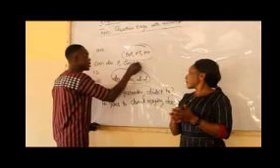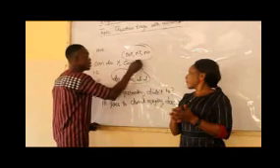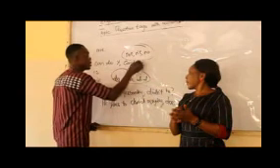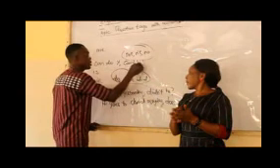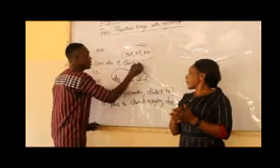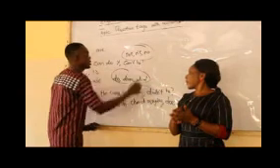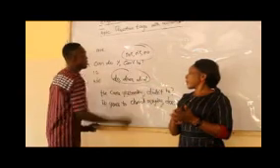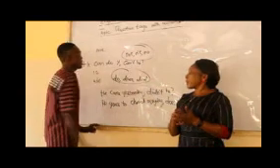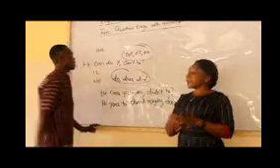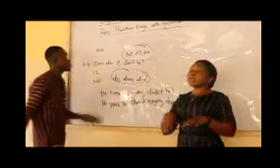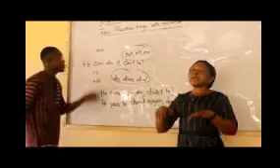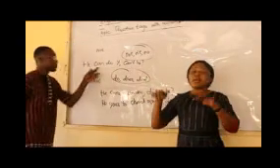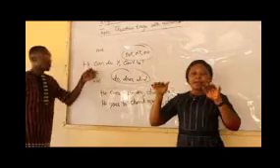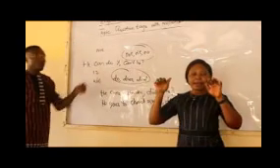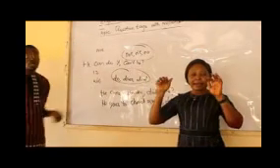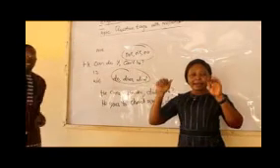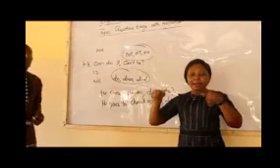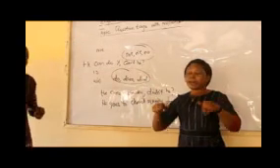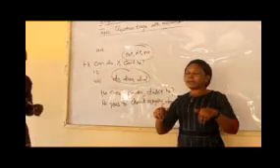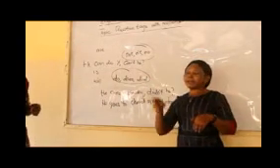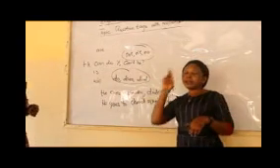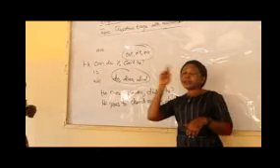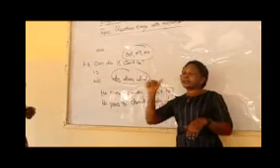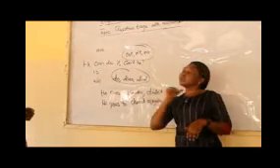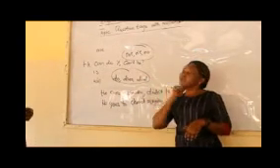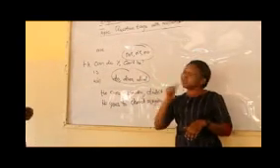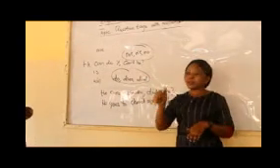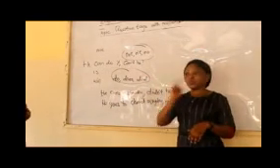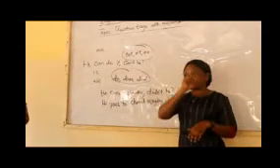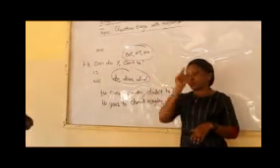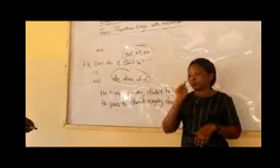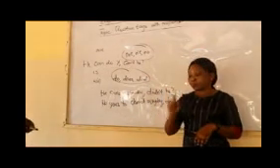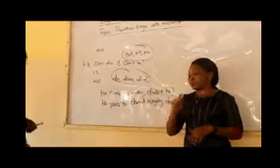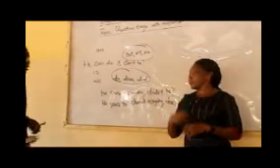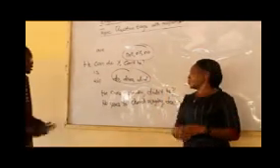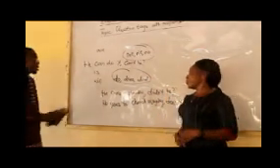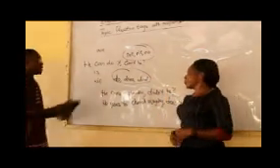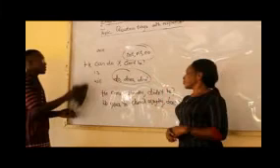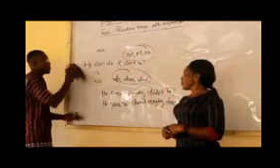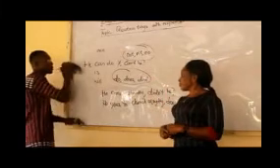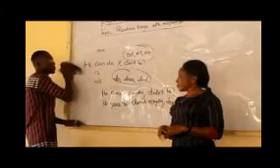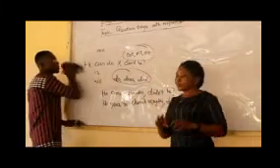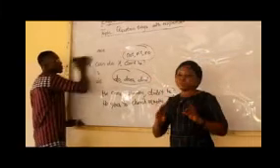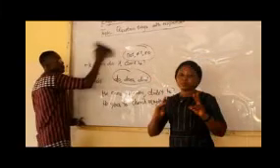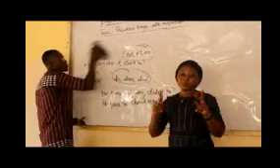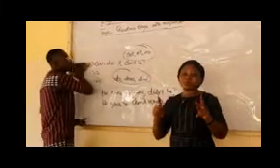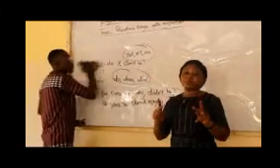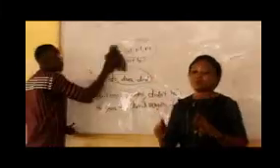he. See? That's what it meant. Alright.